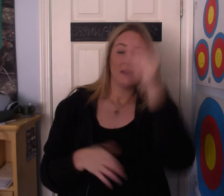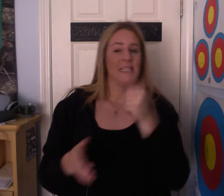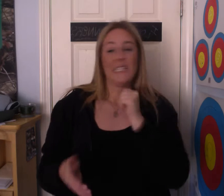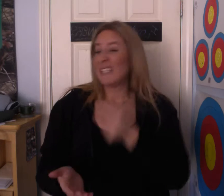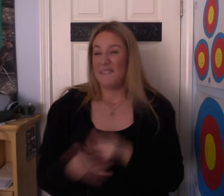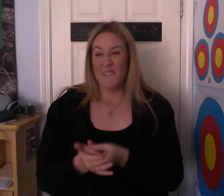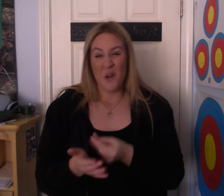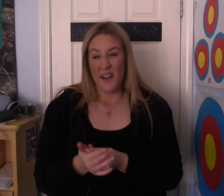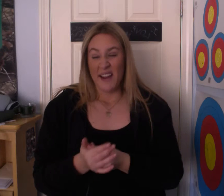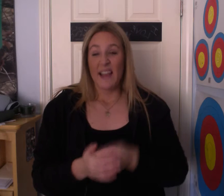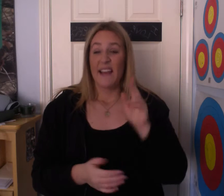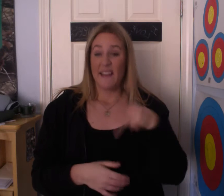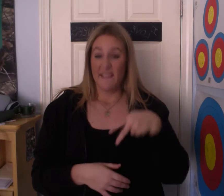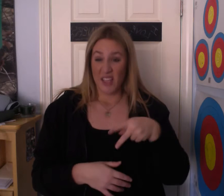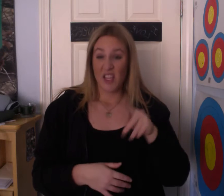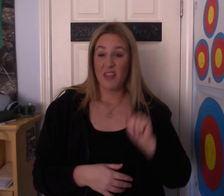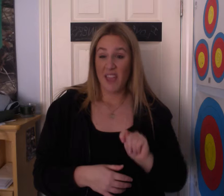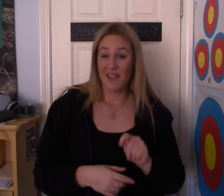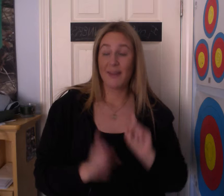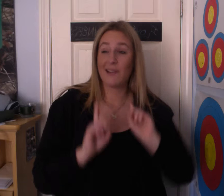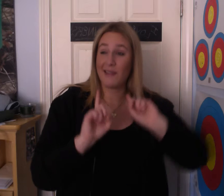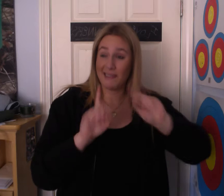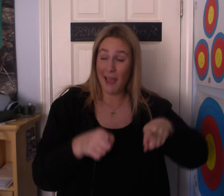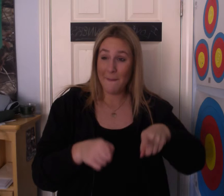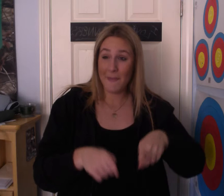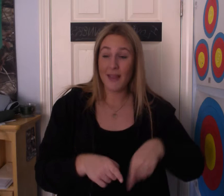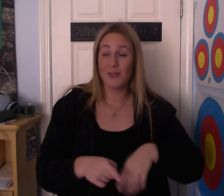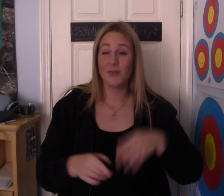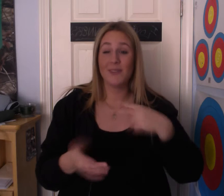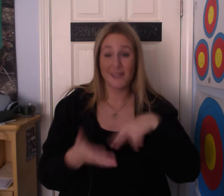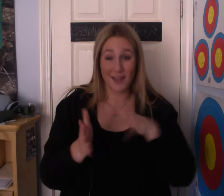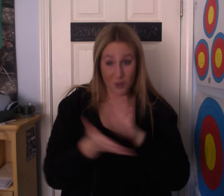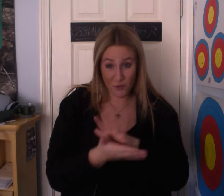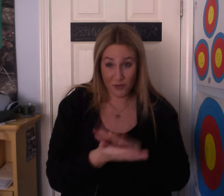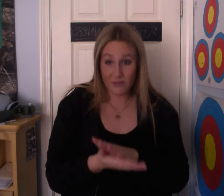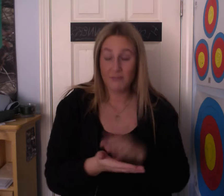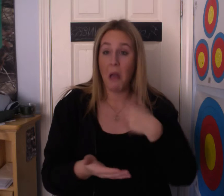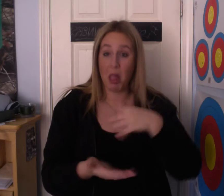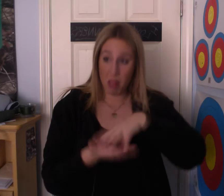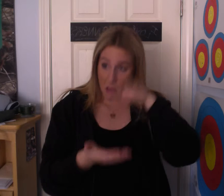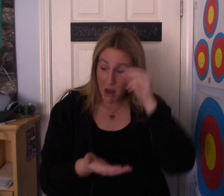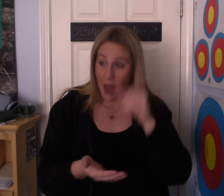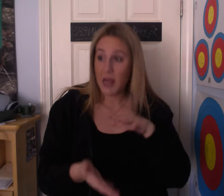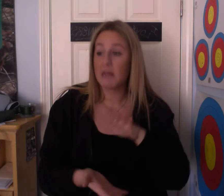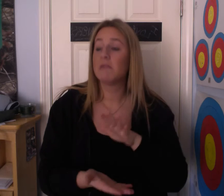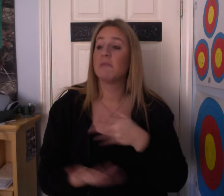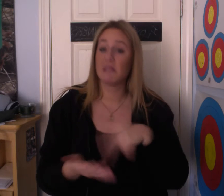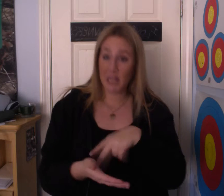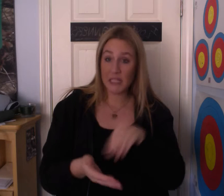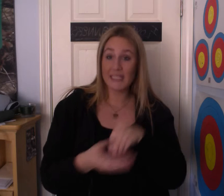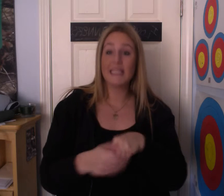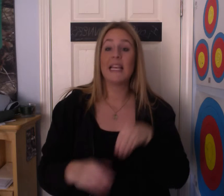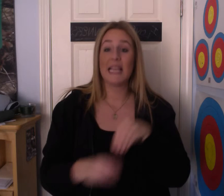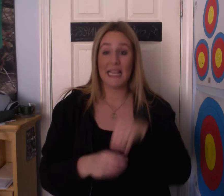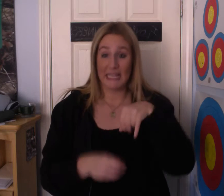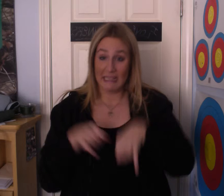therapy, so they sent me to dancing school. I learned how to dance in heels, which means I can walk in heels. And I'm from Jersey,